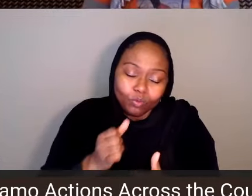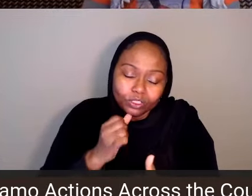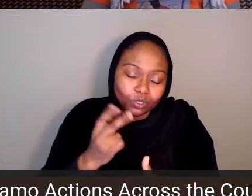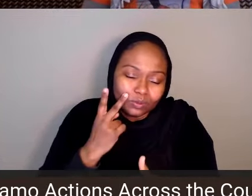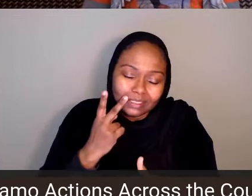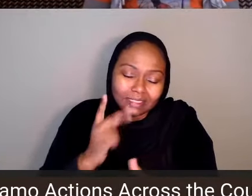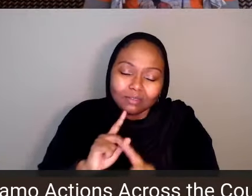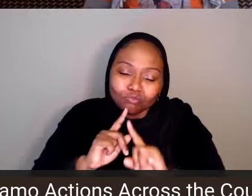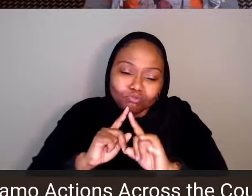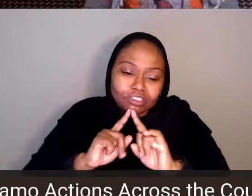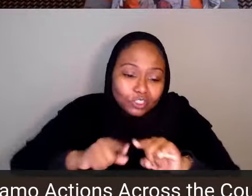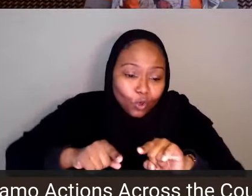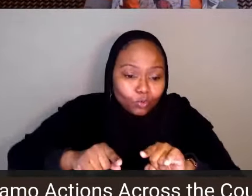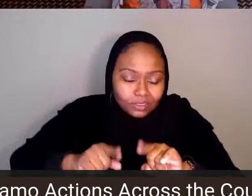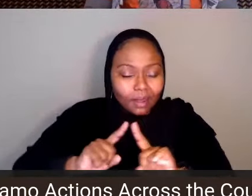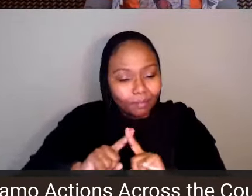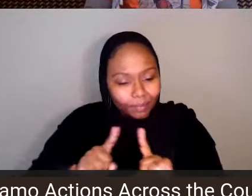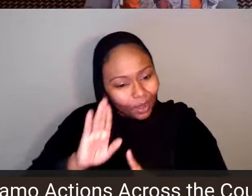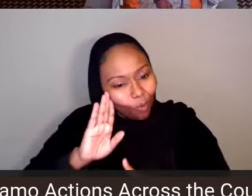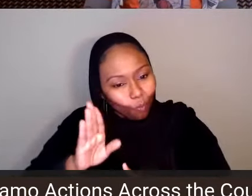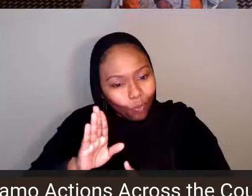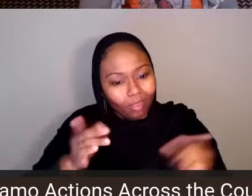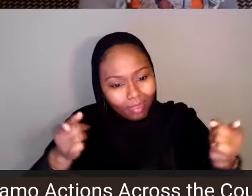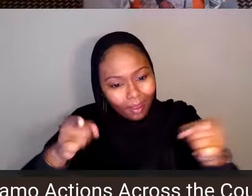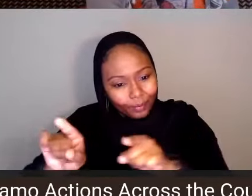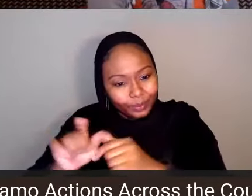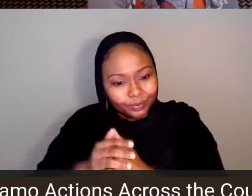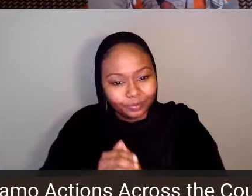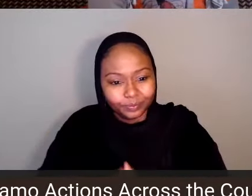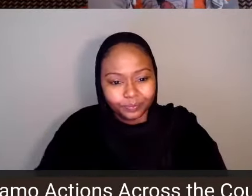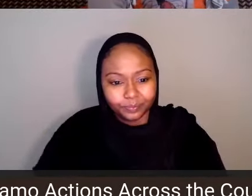fighting against oppression, injustice, and so on.